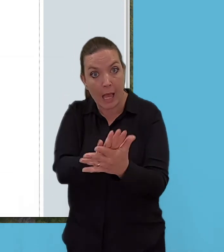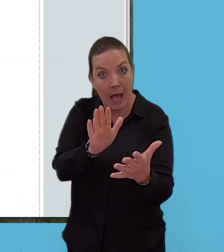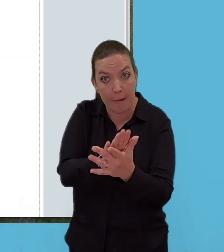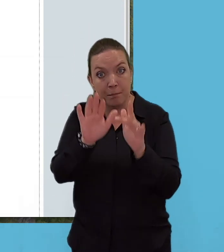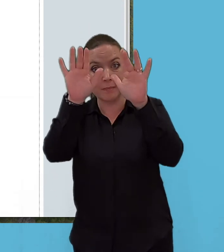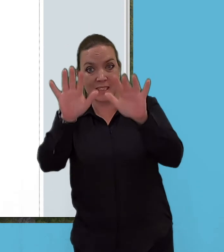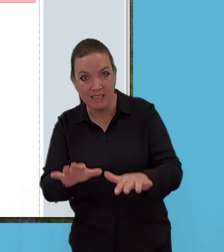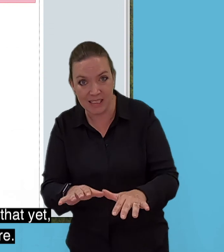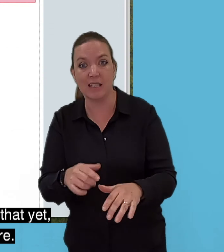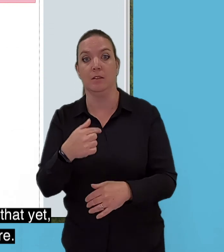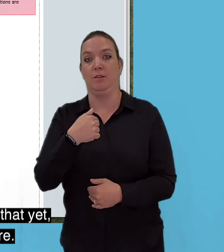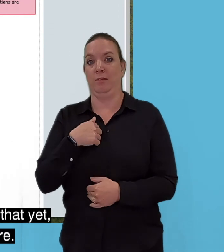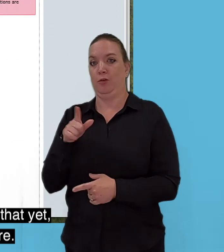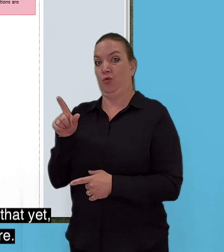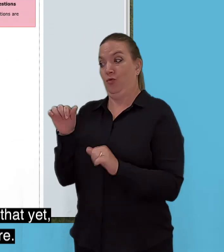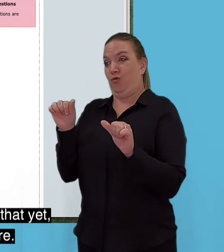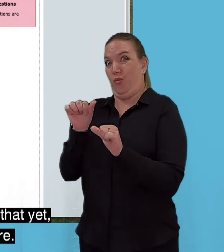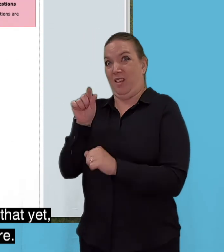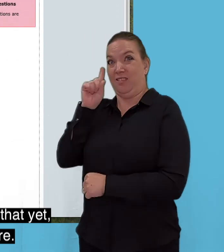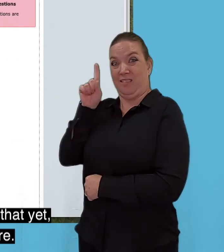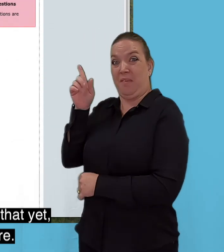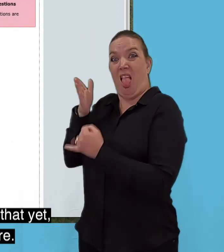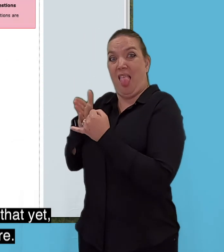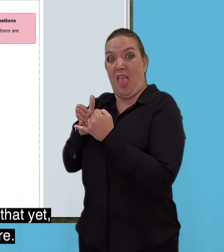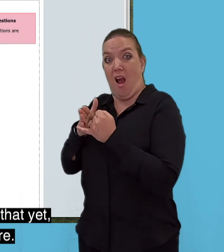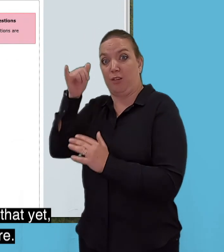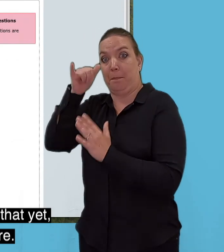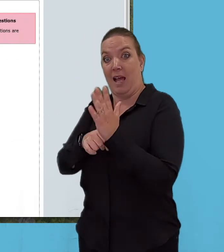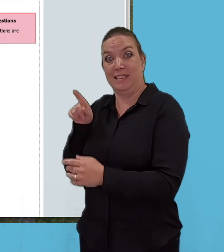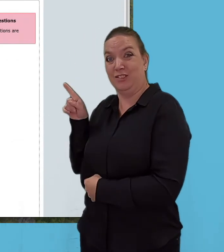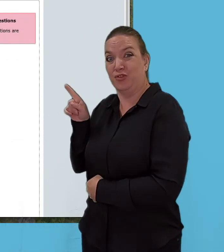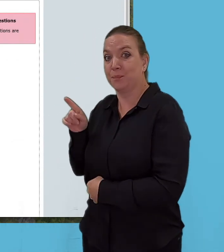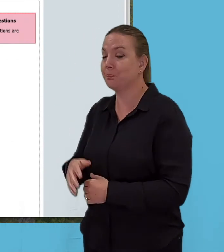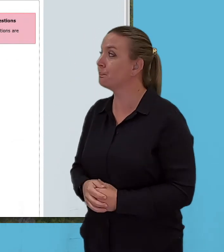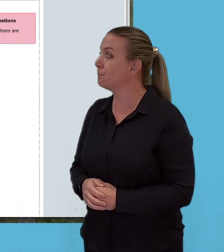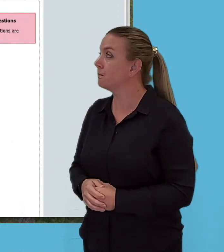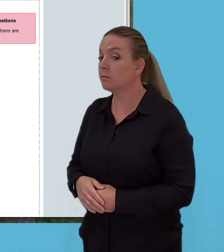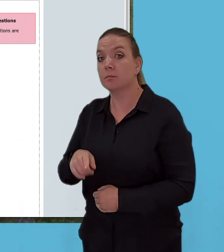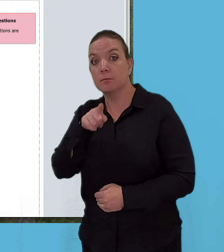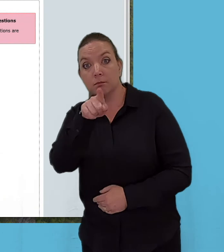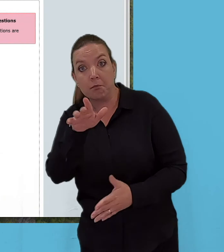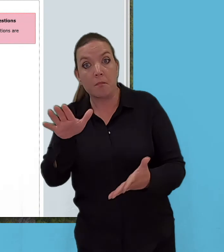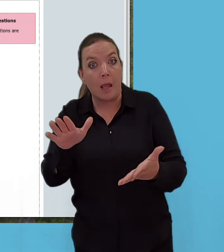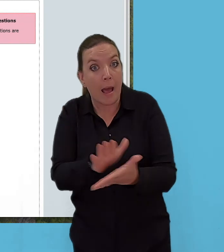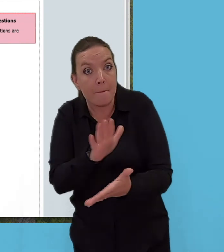it. I'm not going to go through to that yet, but it is the last page here.